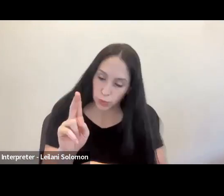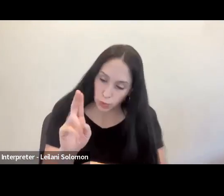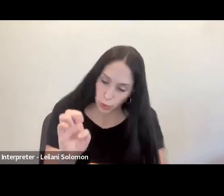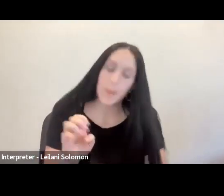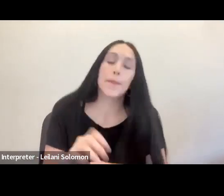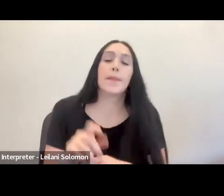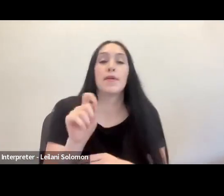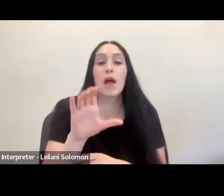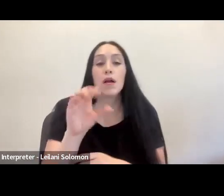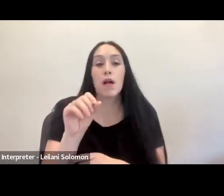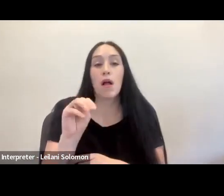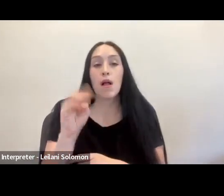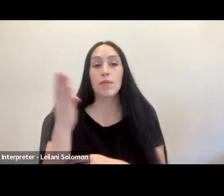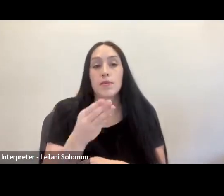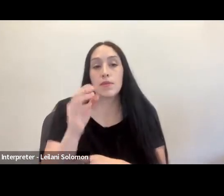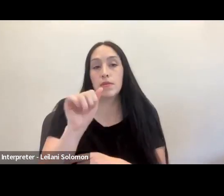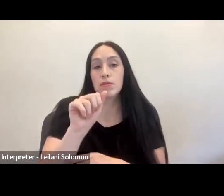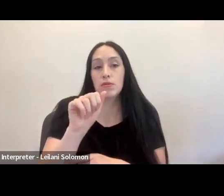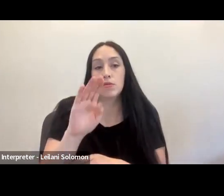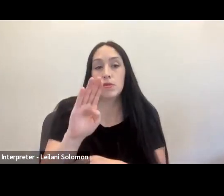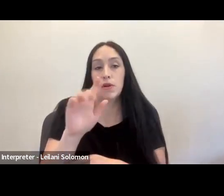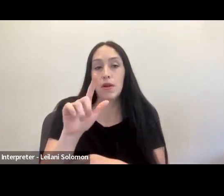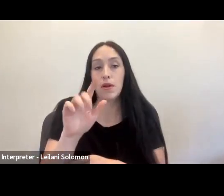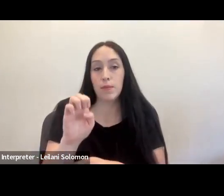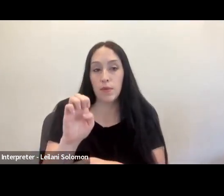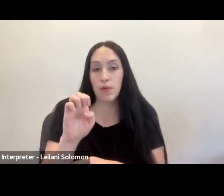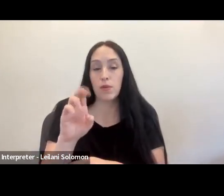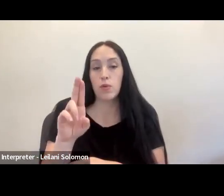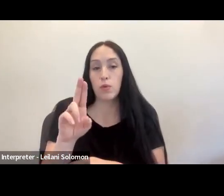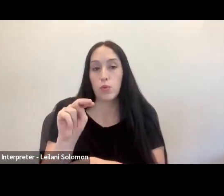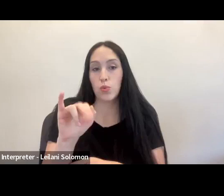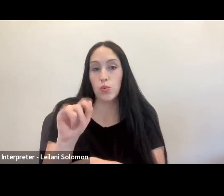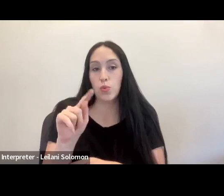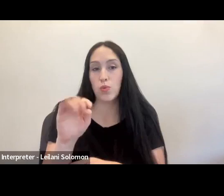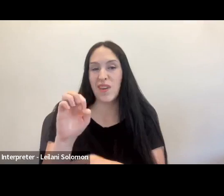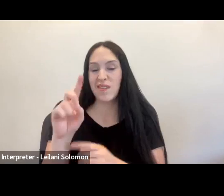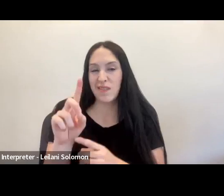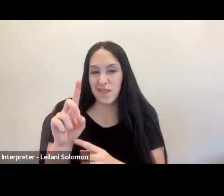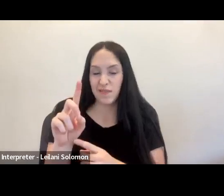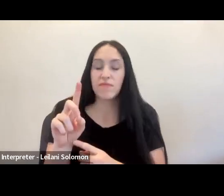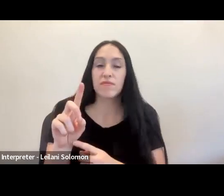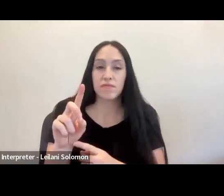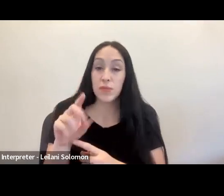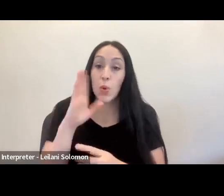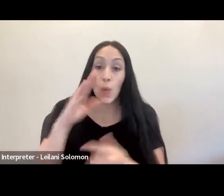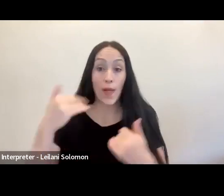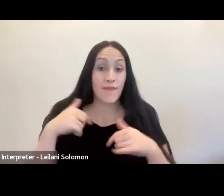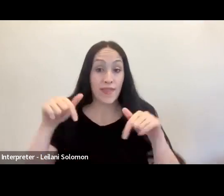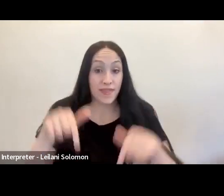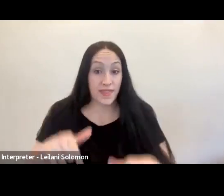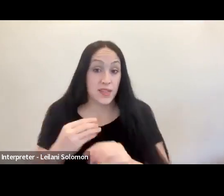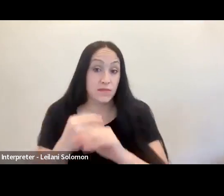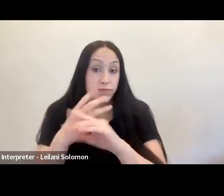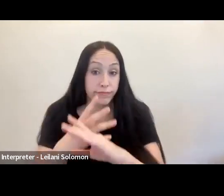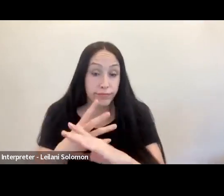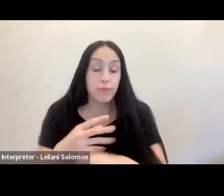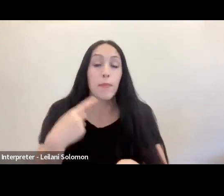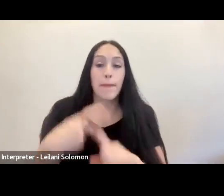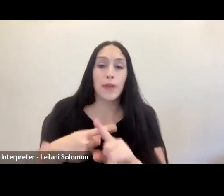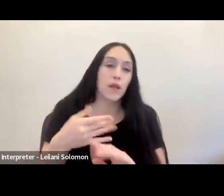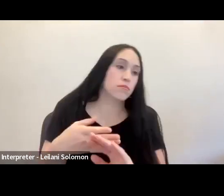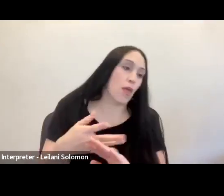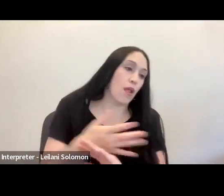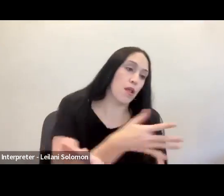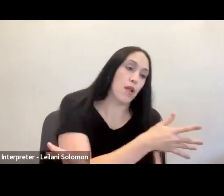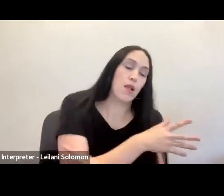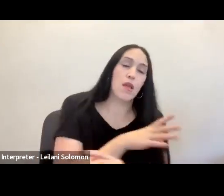youtube.com/AbleUnited. That will have all of our pre-recorded and previously recorded webinars, as well as a ton of information